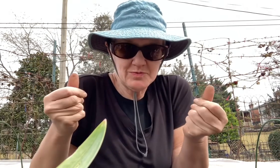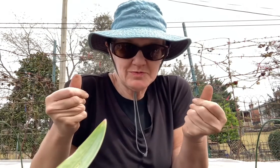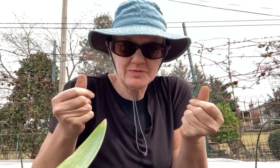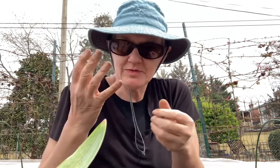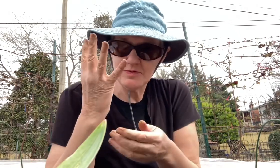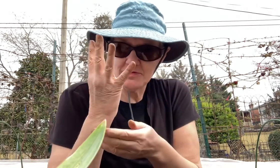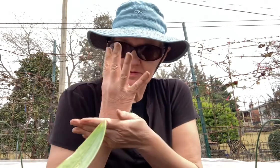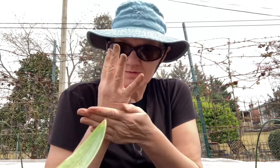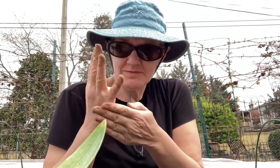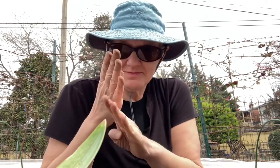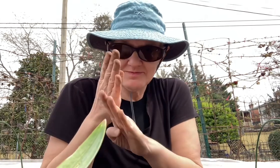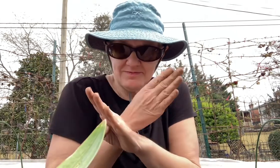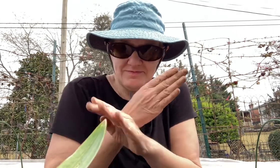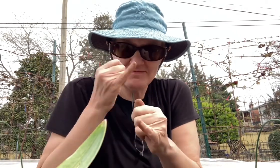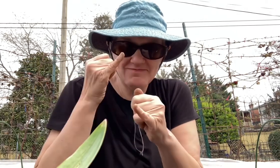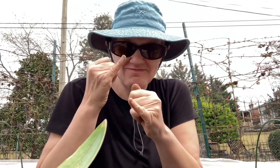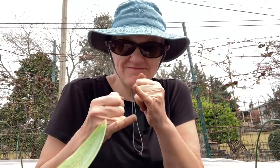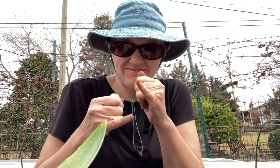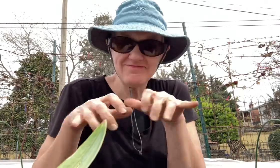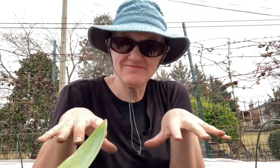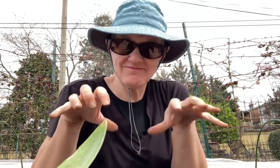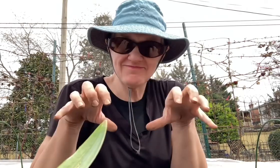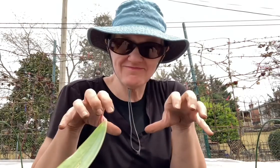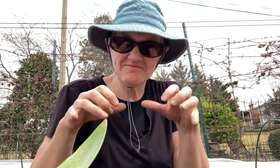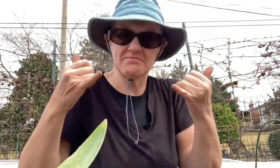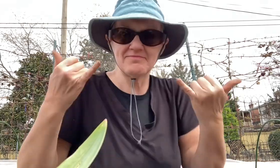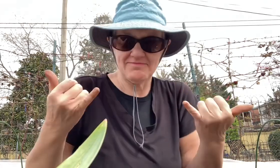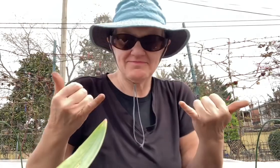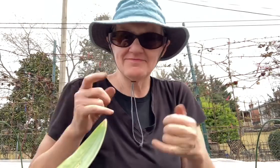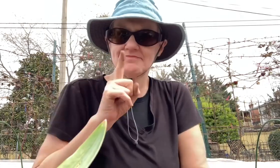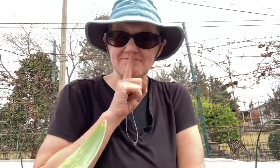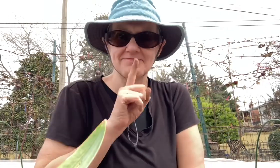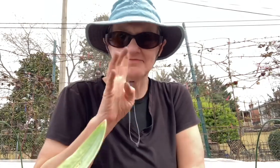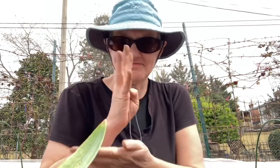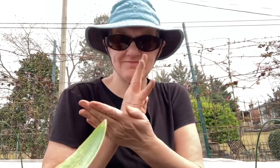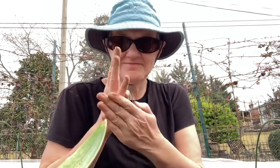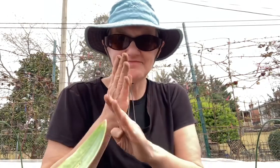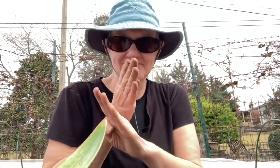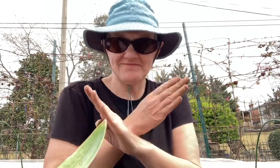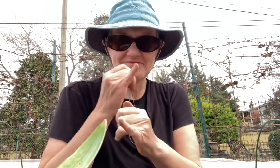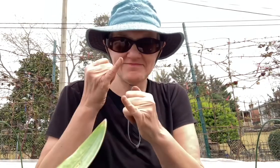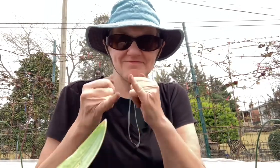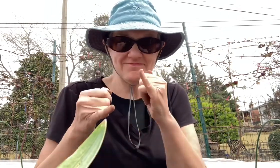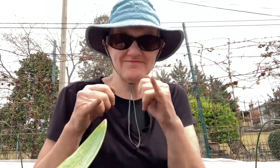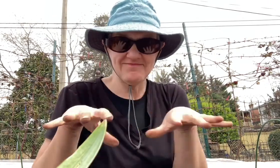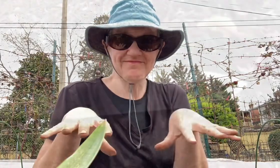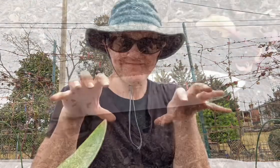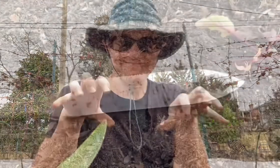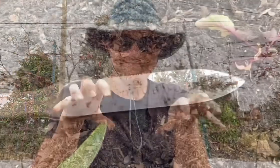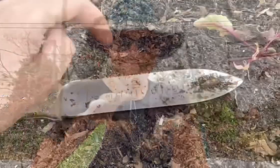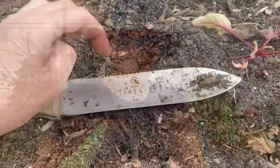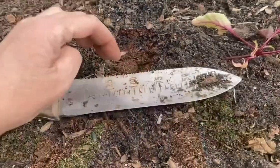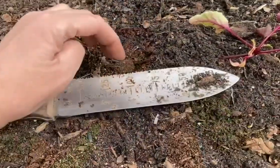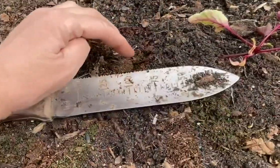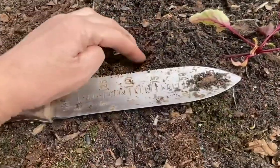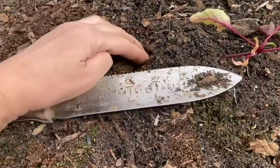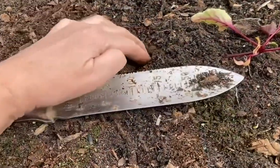4 weeks before your last frost. And that's what that is today. Right now it's 4 weeks before my last